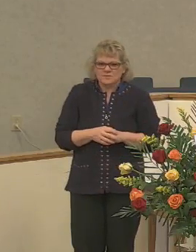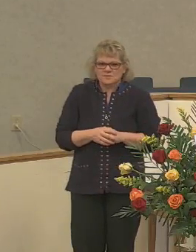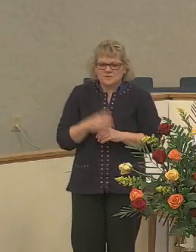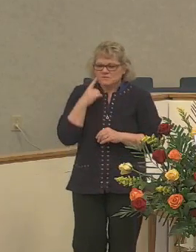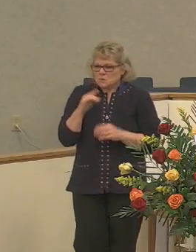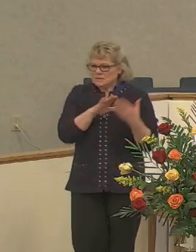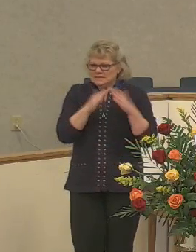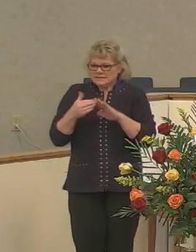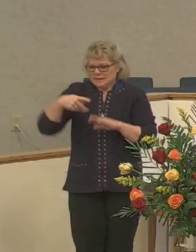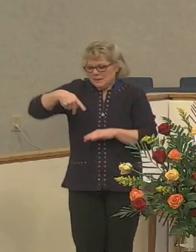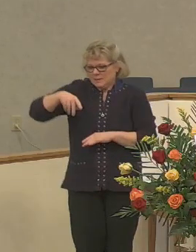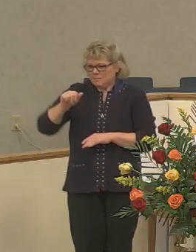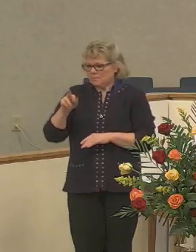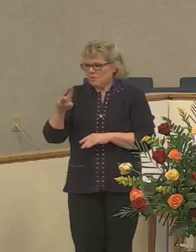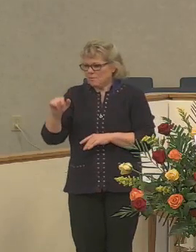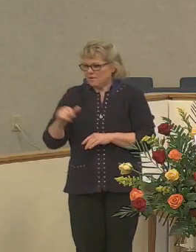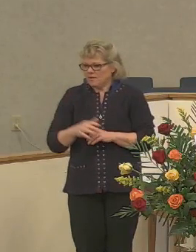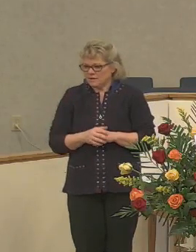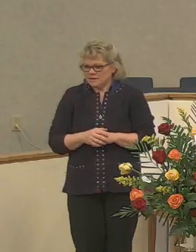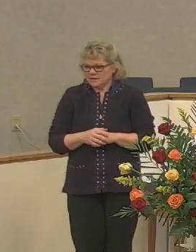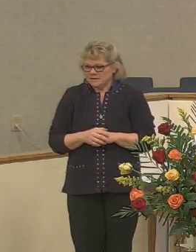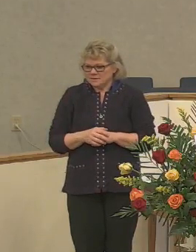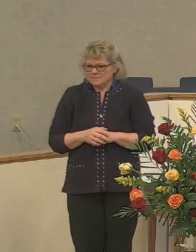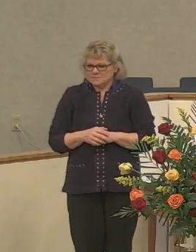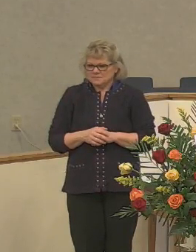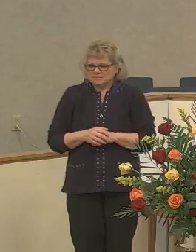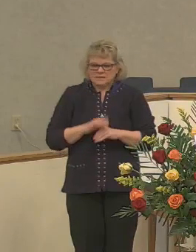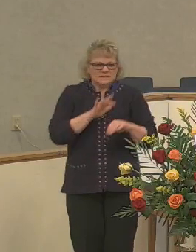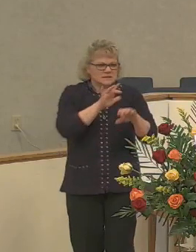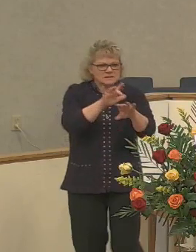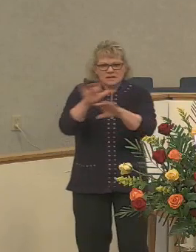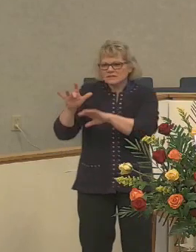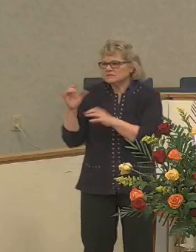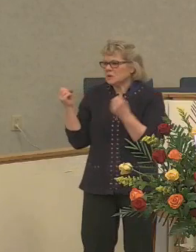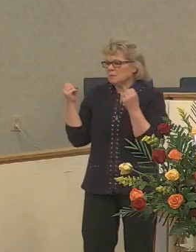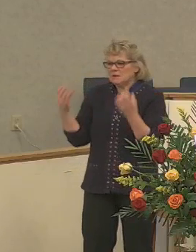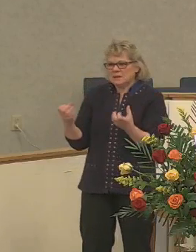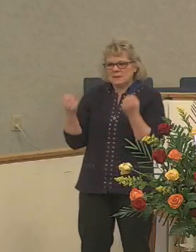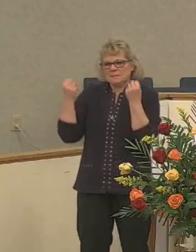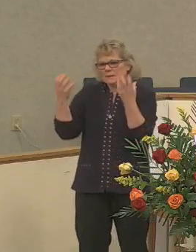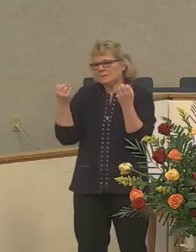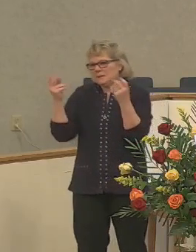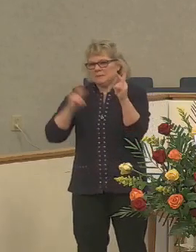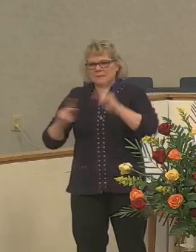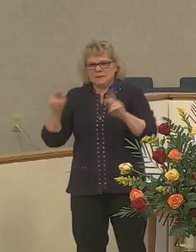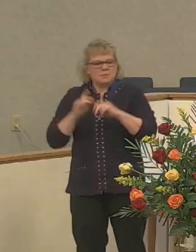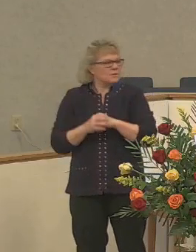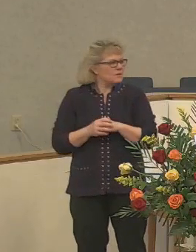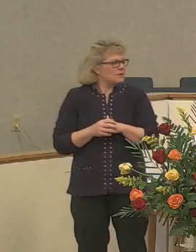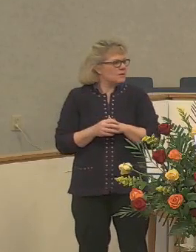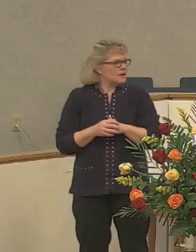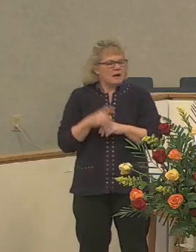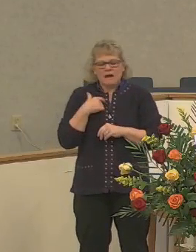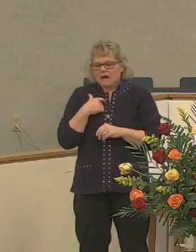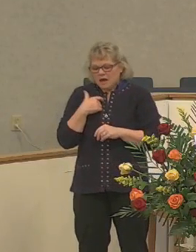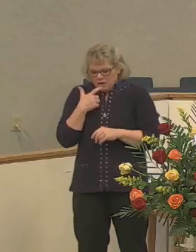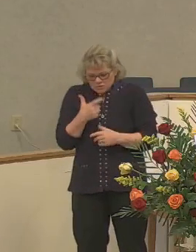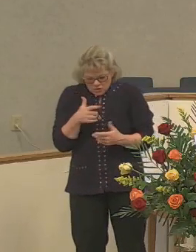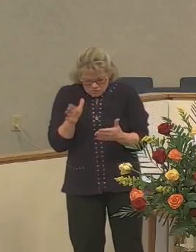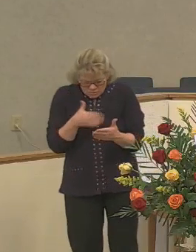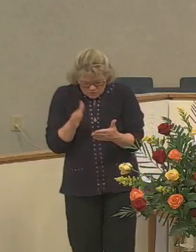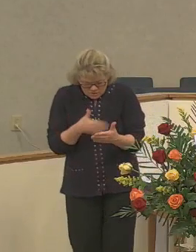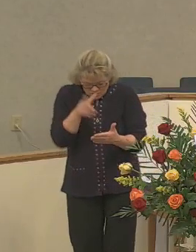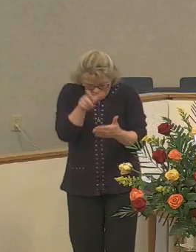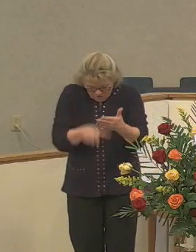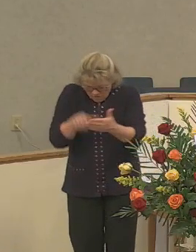the city of Parma, and ministered, probably to countless number of people. I was looking through some of the articles